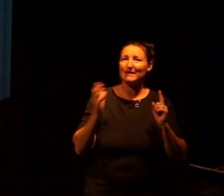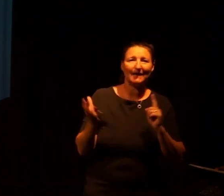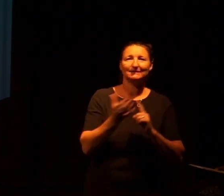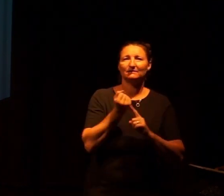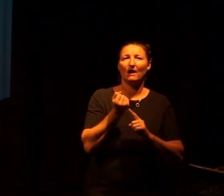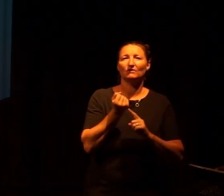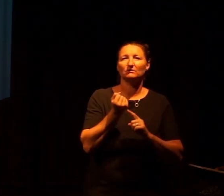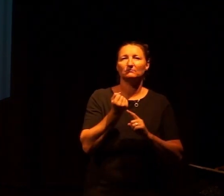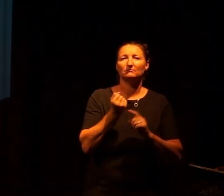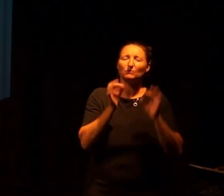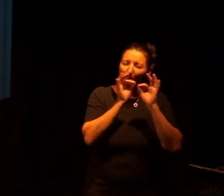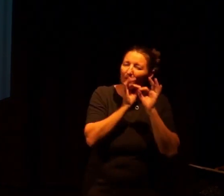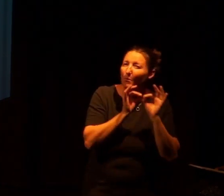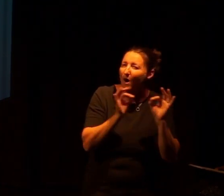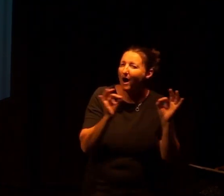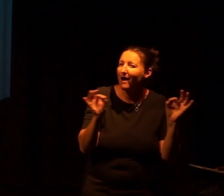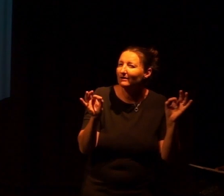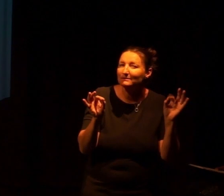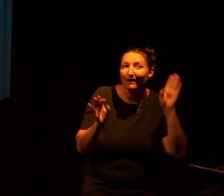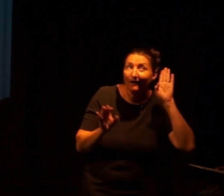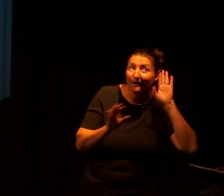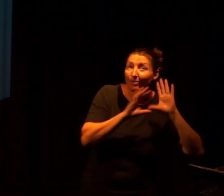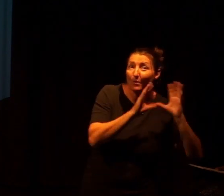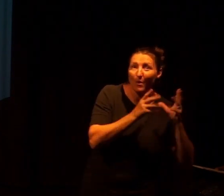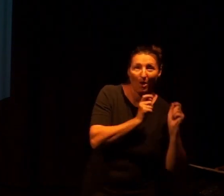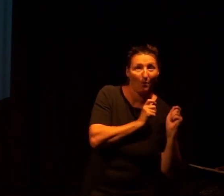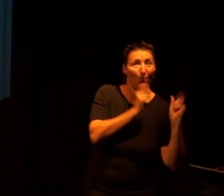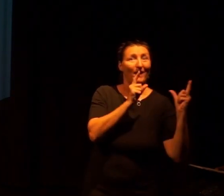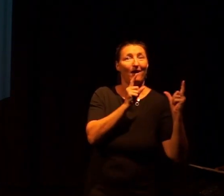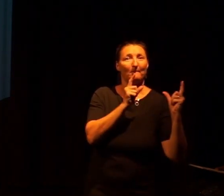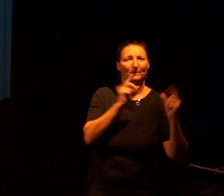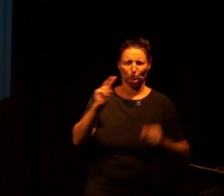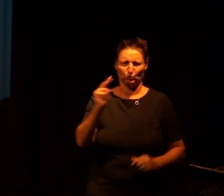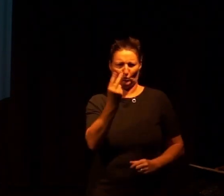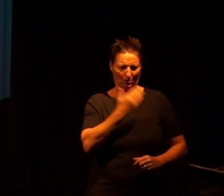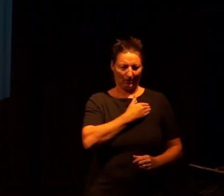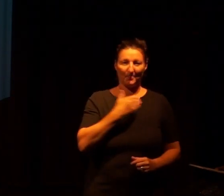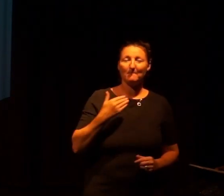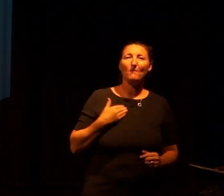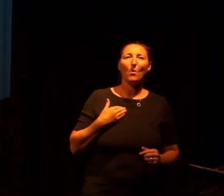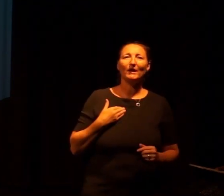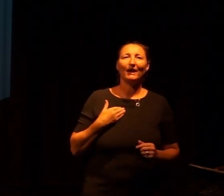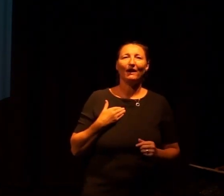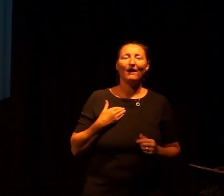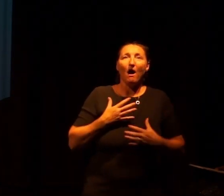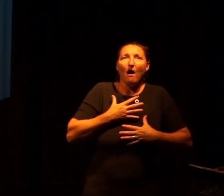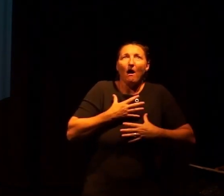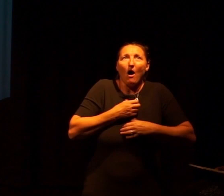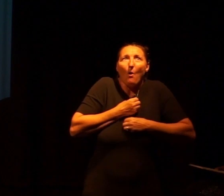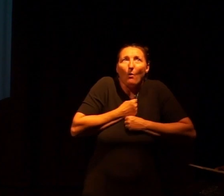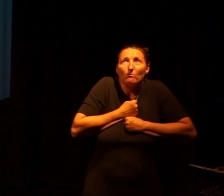be quiet. Hear the world awake with you. 2 a.m. at night, holding their